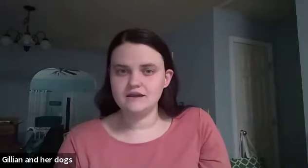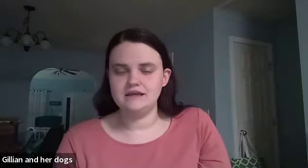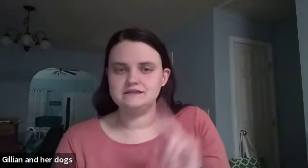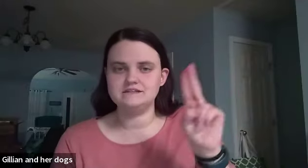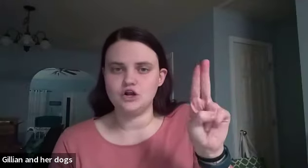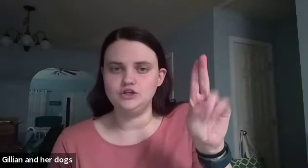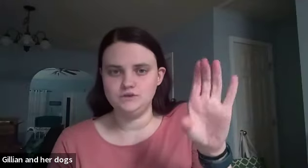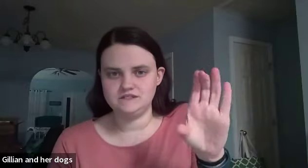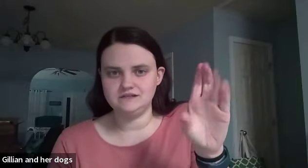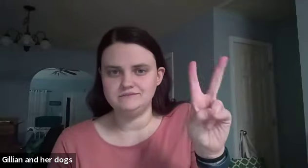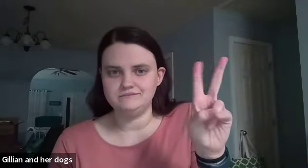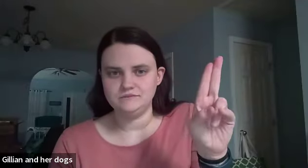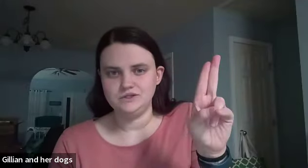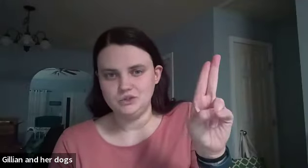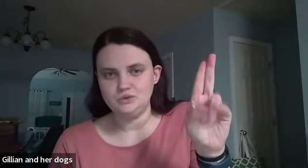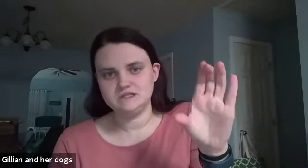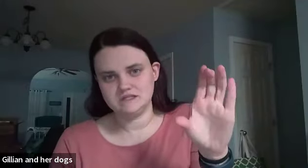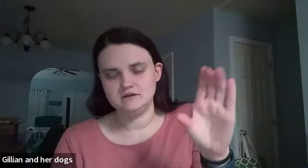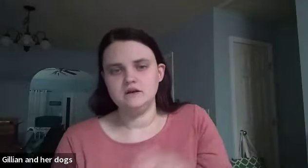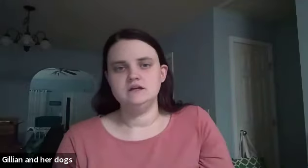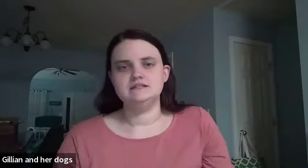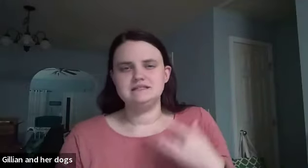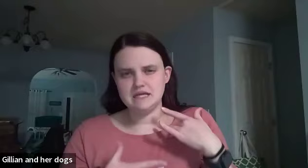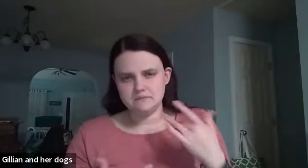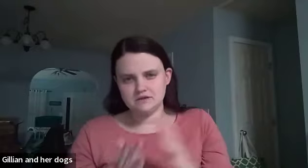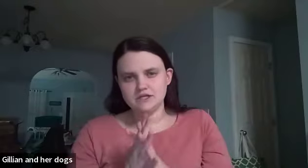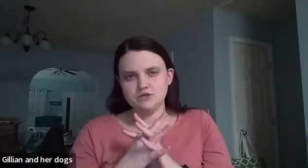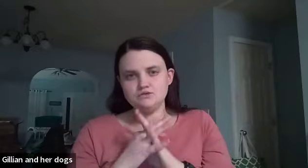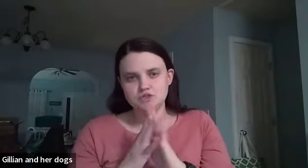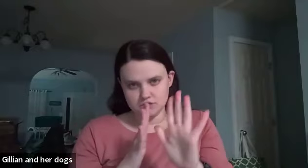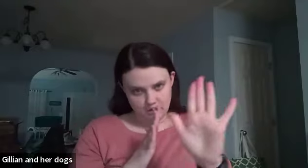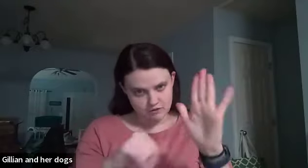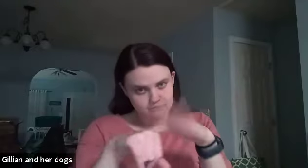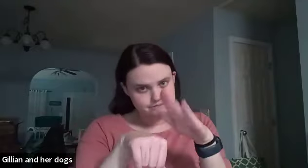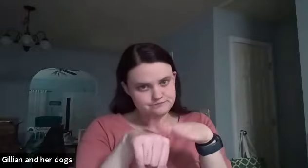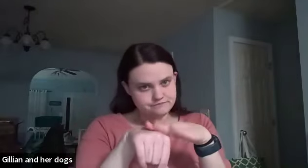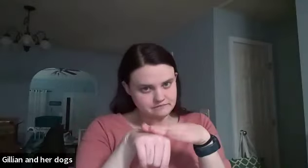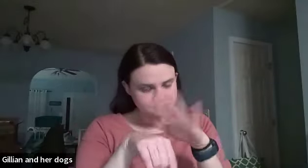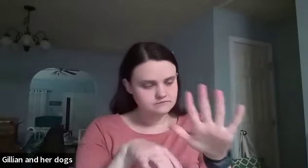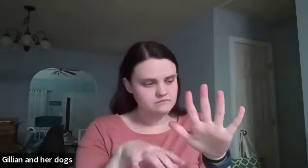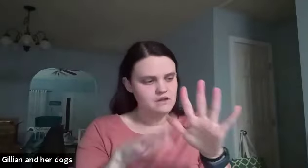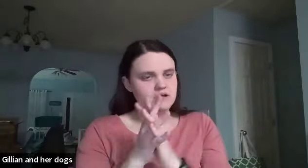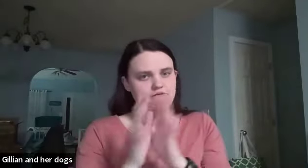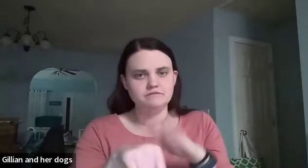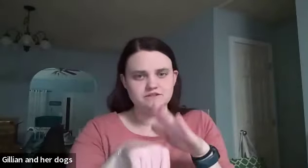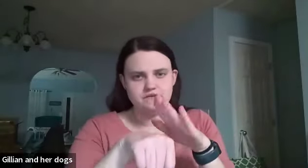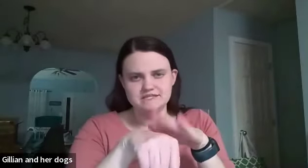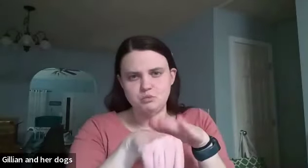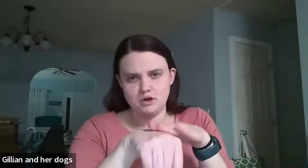care is UC. UC. Typically I will give you, sorry, this is warning,